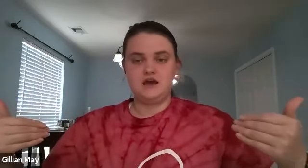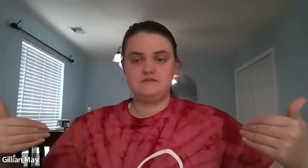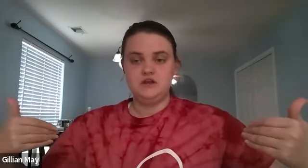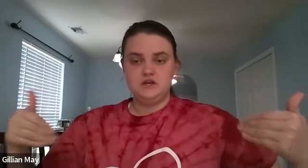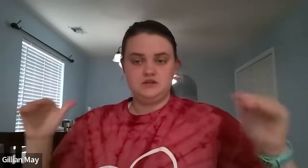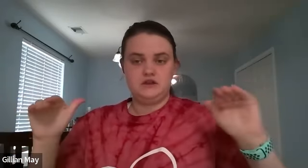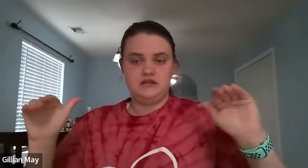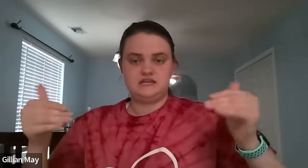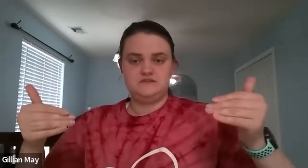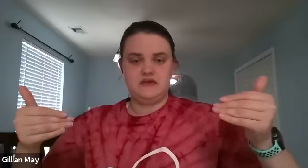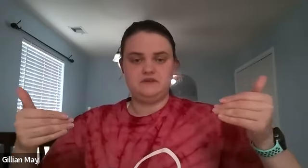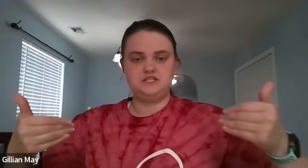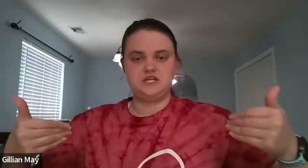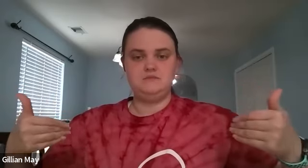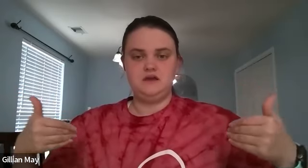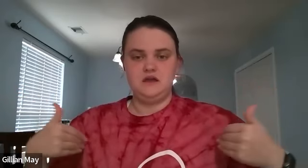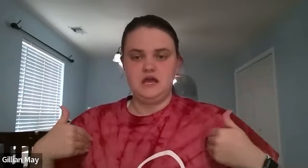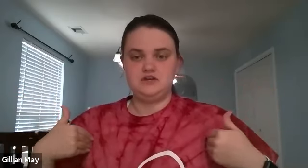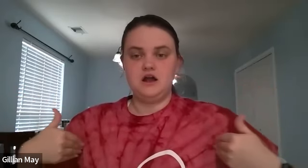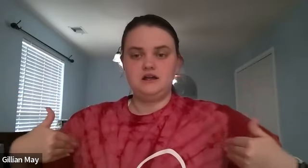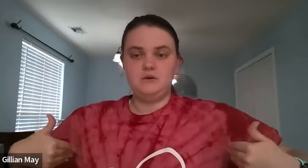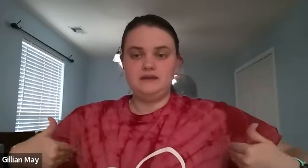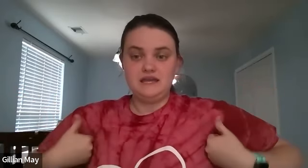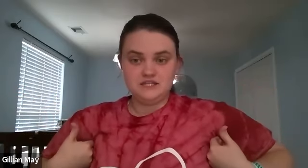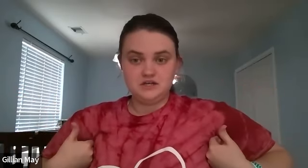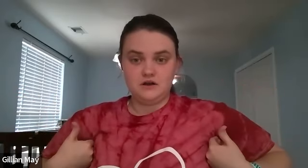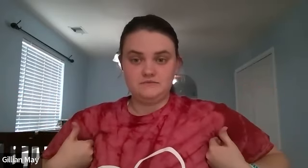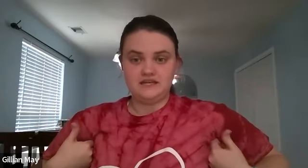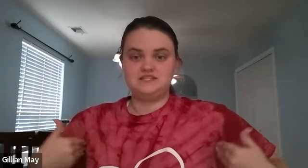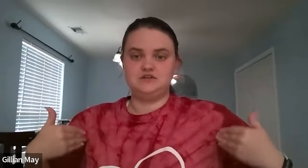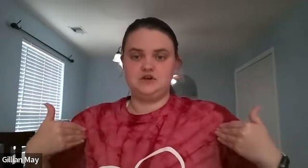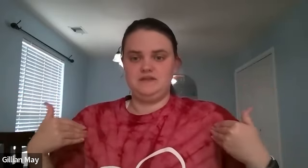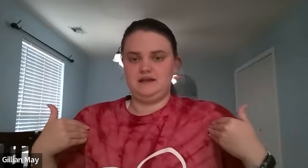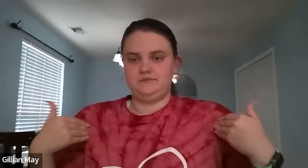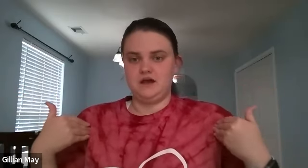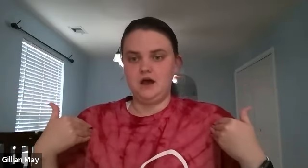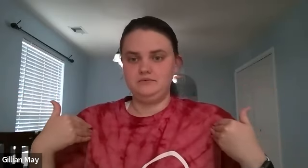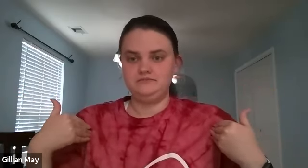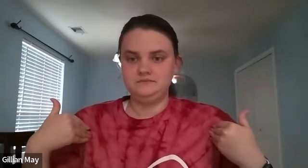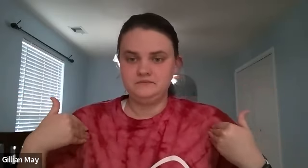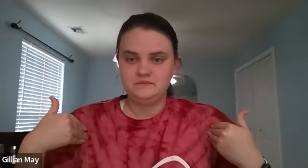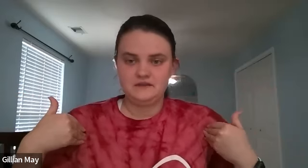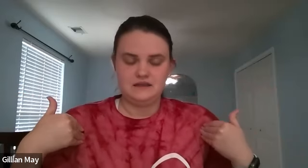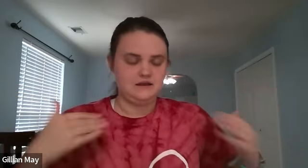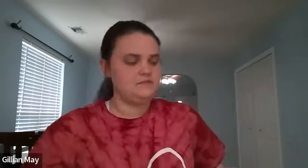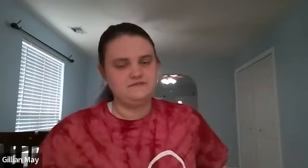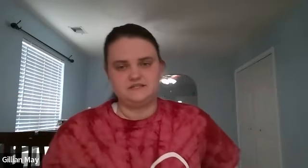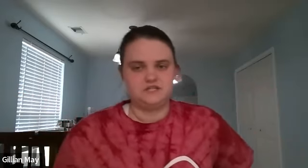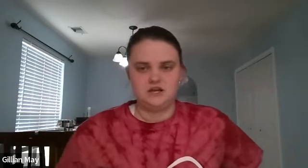have your hands kind of in that bend shape, and you're not going into your armpits. You're going like up top. And let me fix my chair. I'm